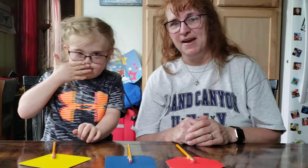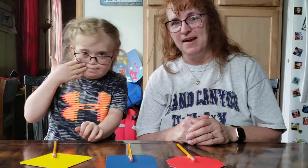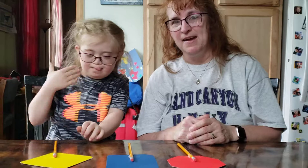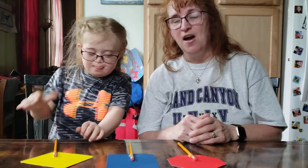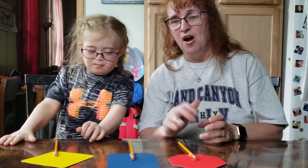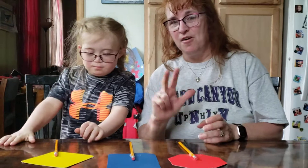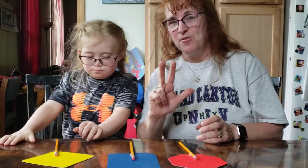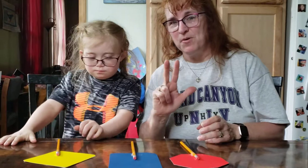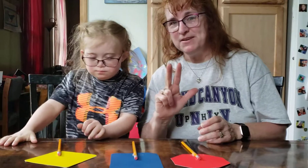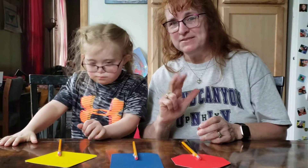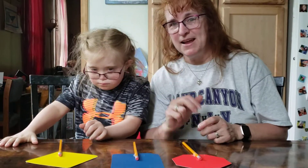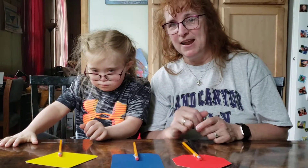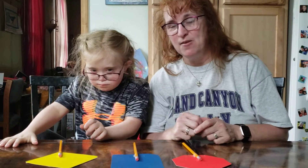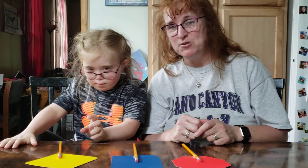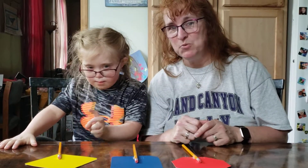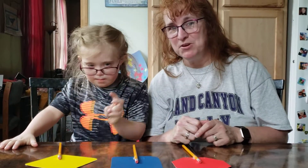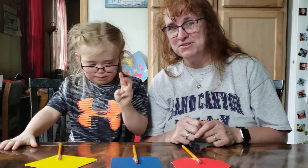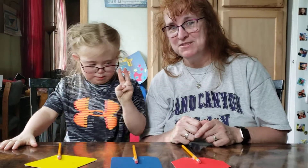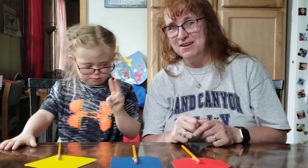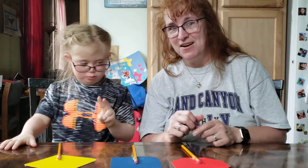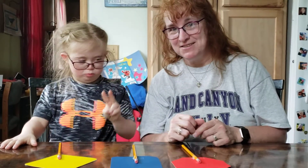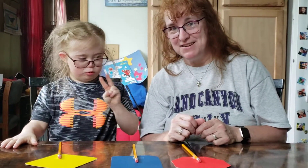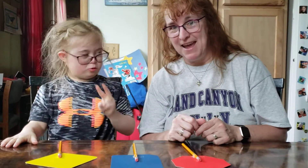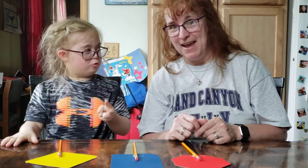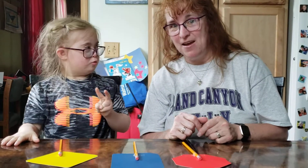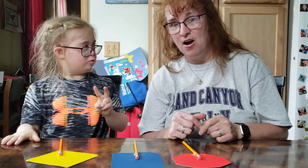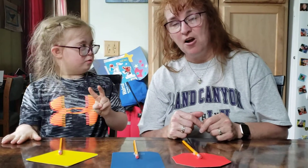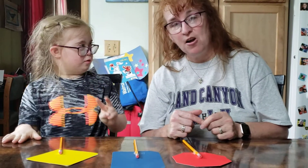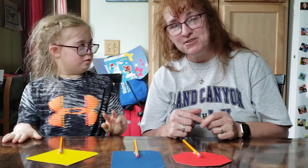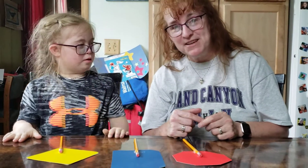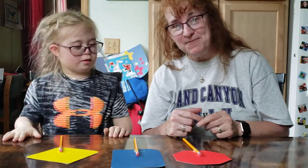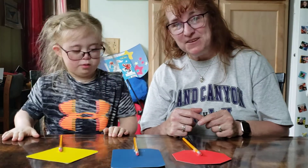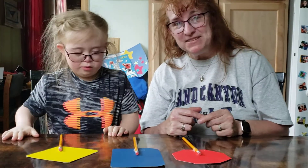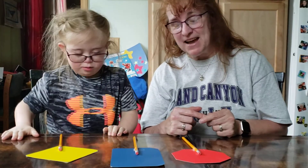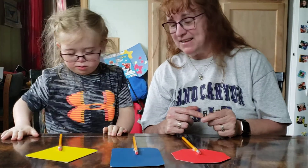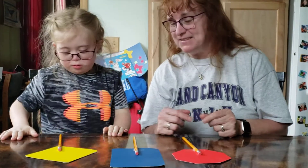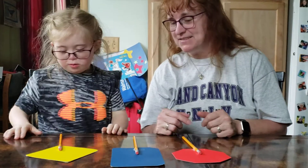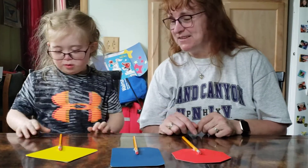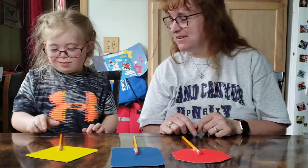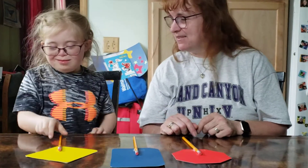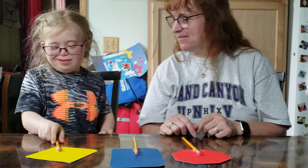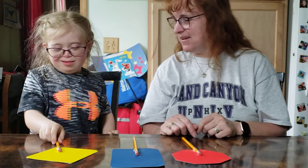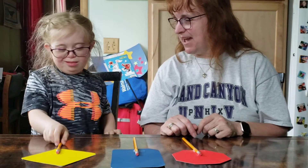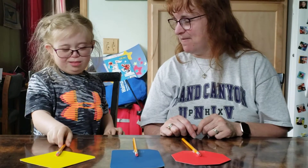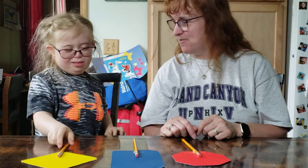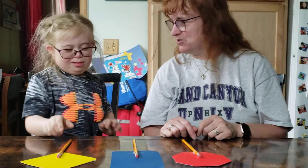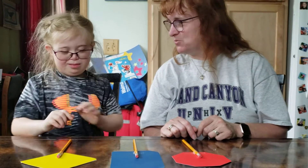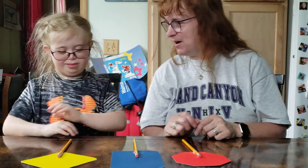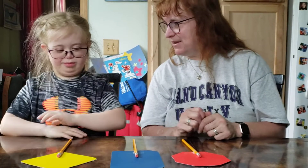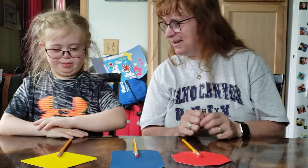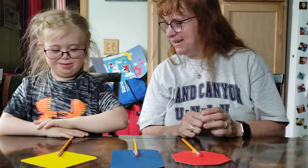Our three sign language words today are our safety signs. Okay, first one is,